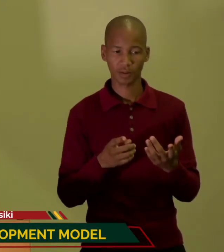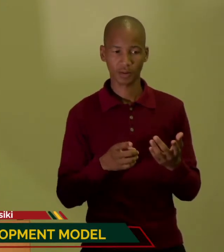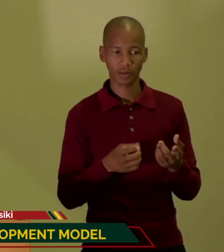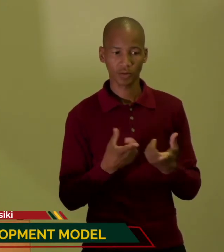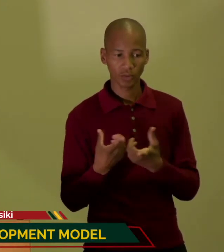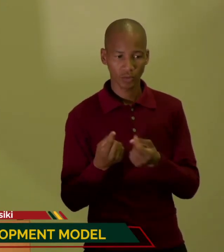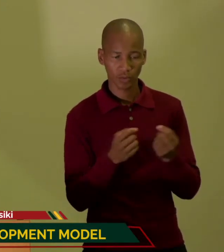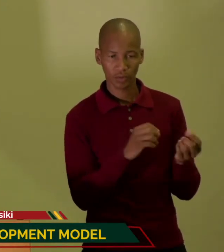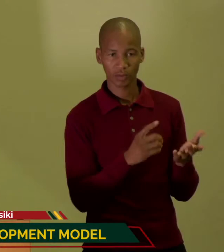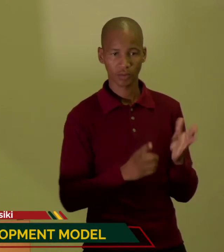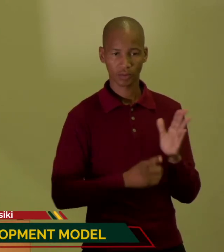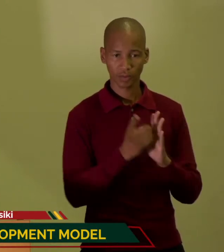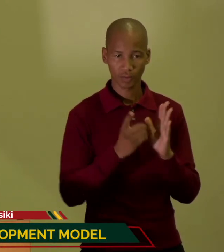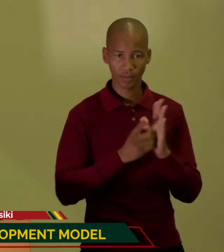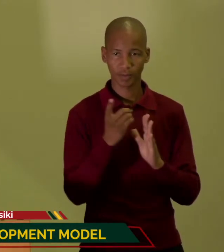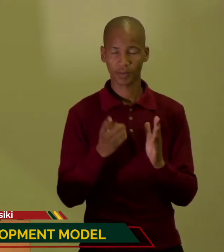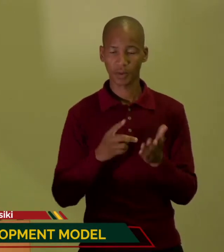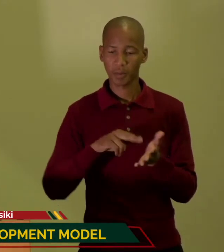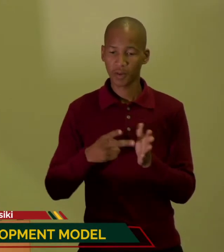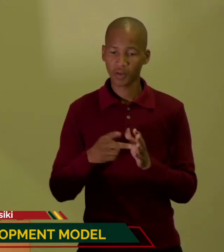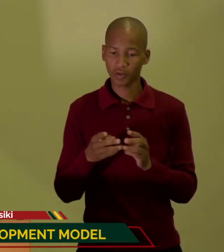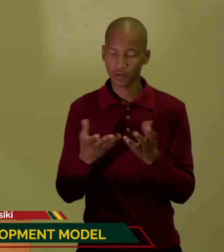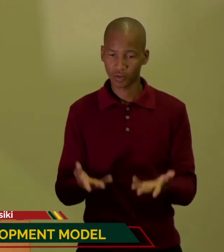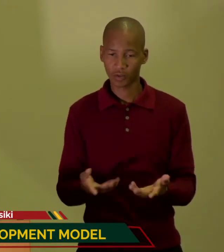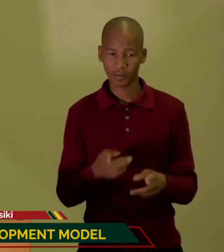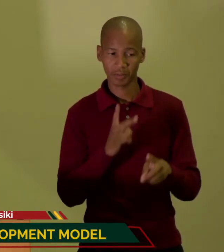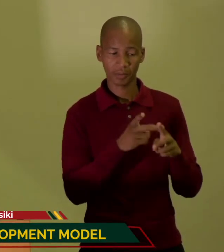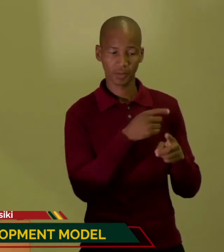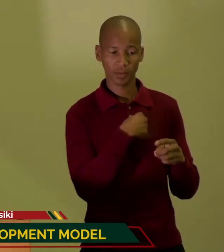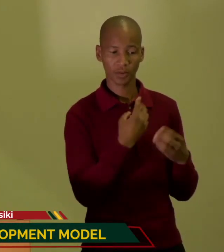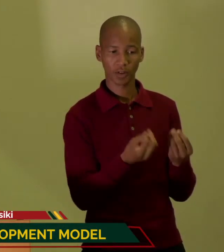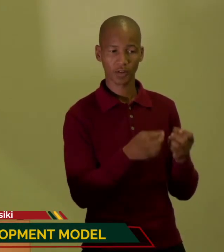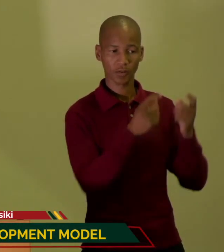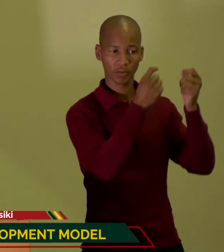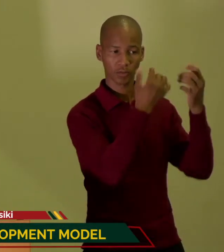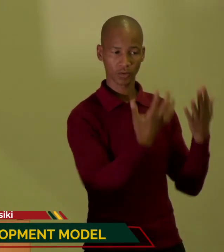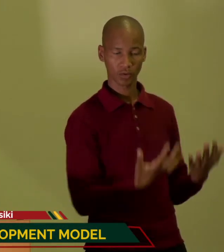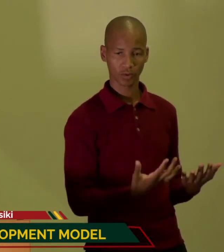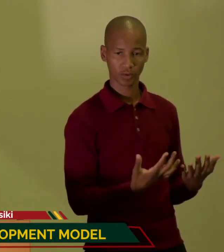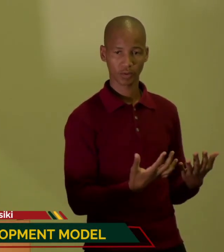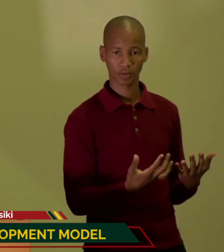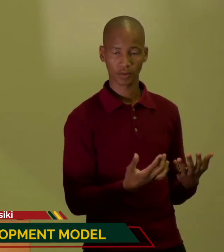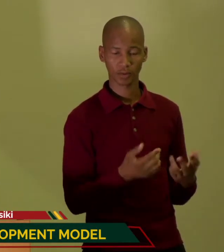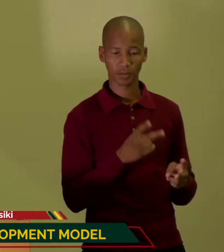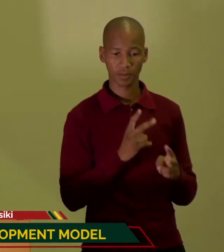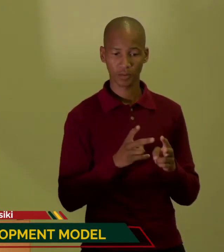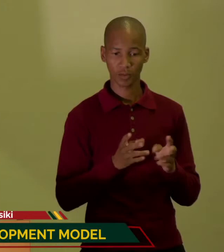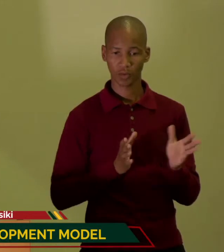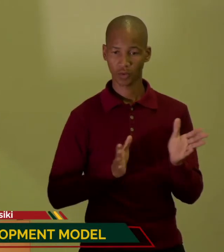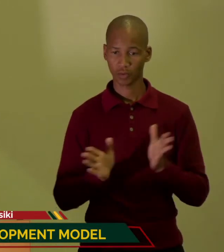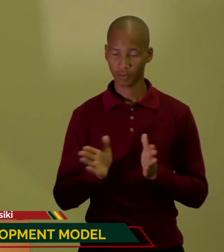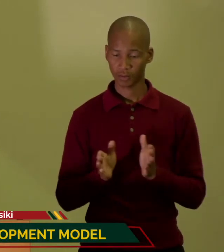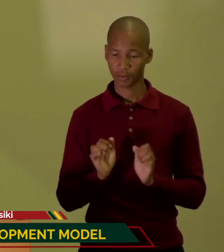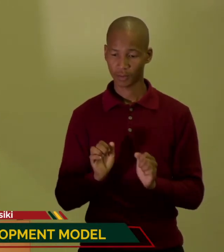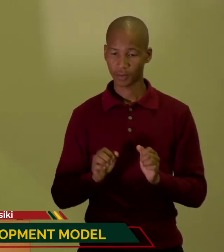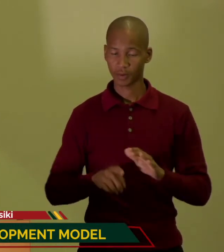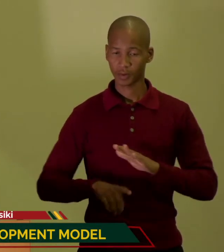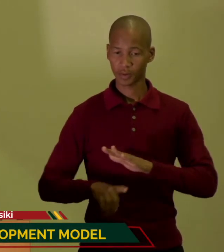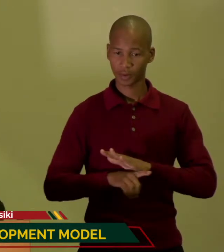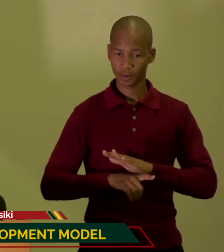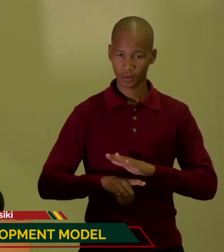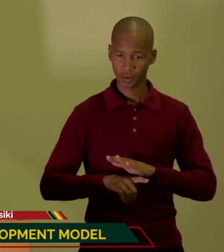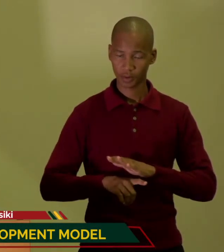development of such plans. We have the budgeting sessions as well as the coordination of the district and